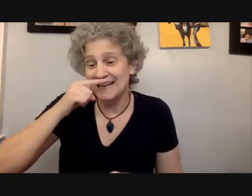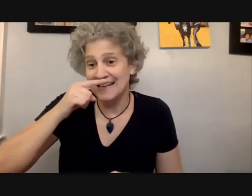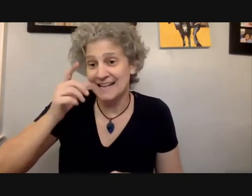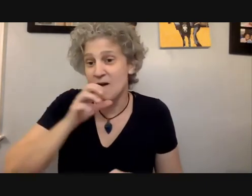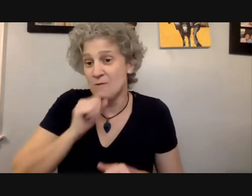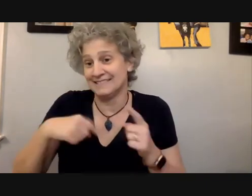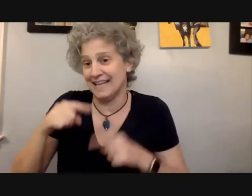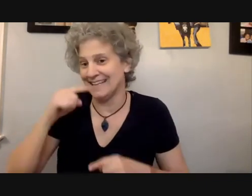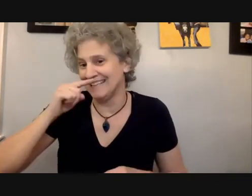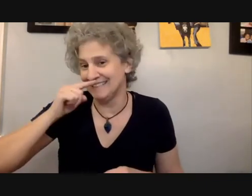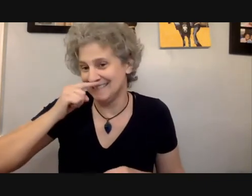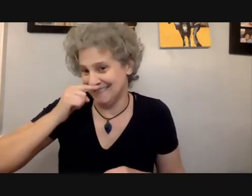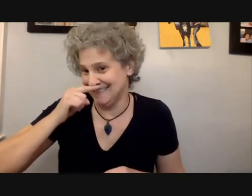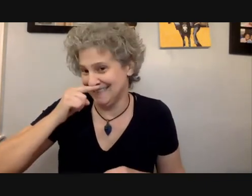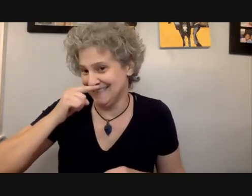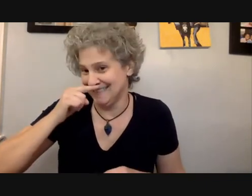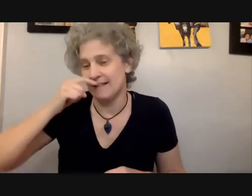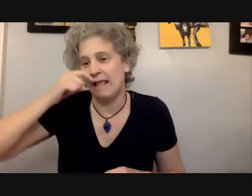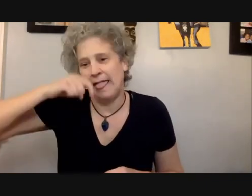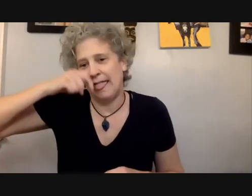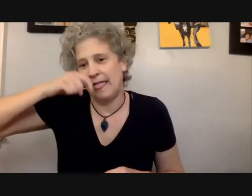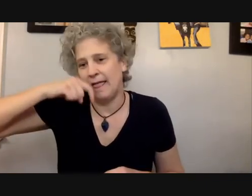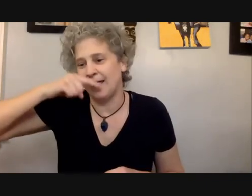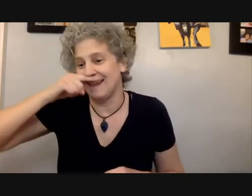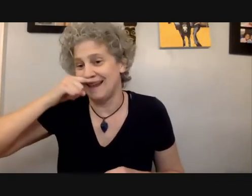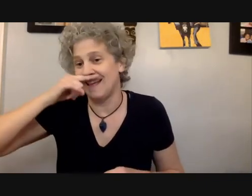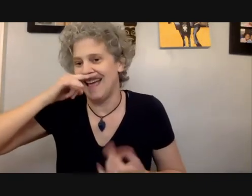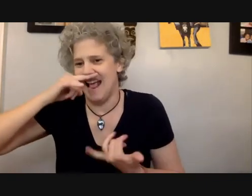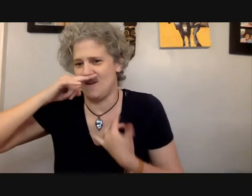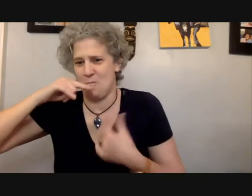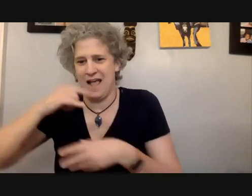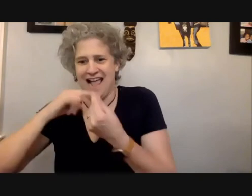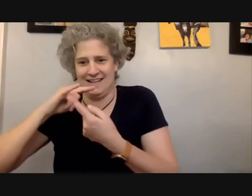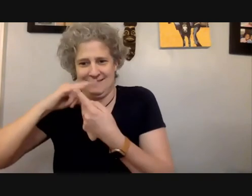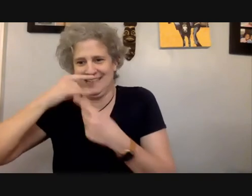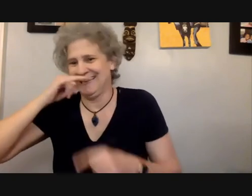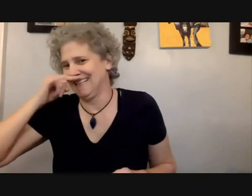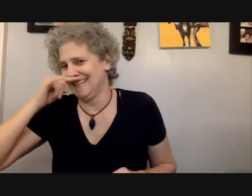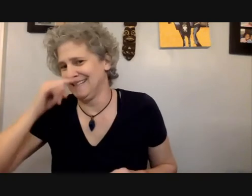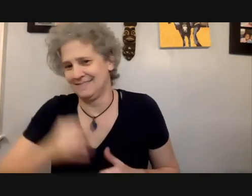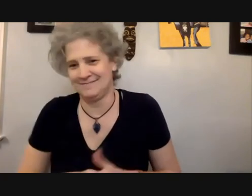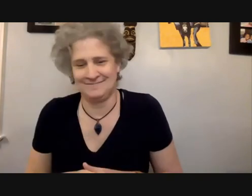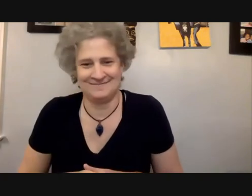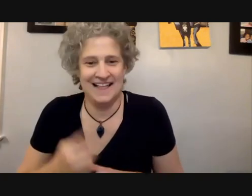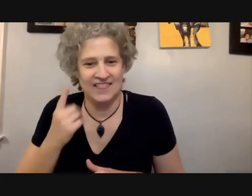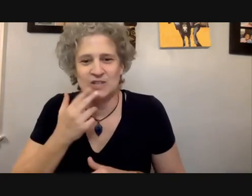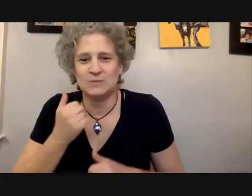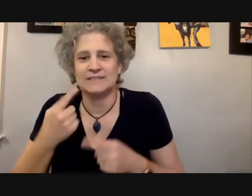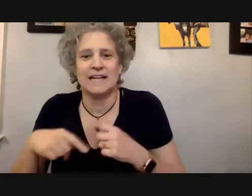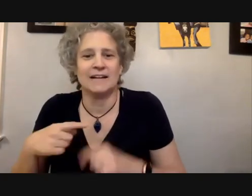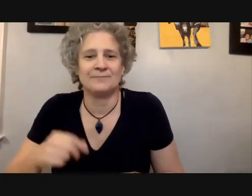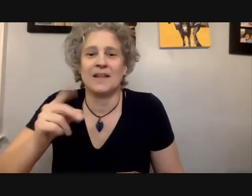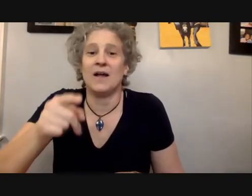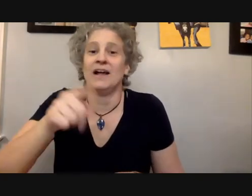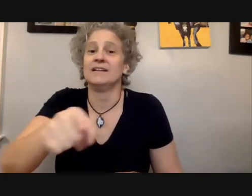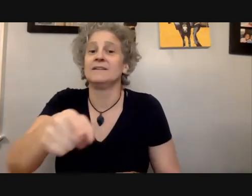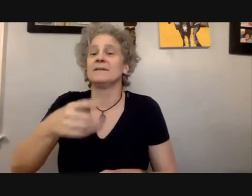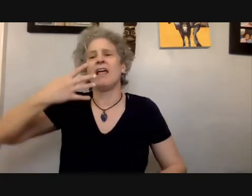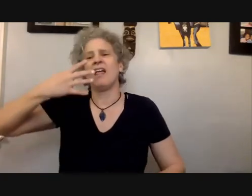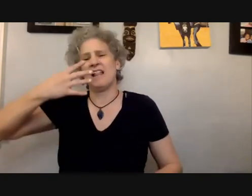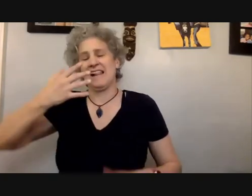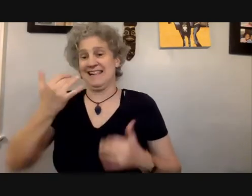Actually, it's funny. The sign for kid, this is the old sign for kid, basically coming from the fact that they always have runny noses. So I